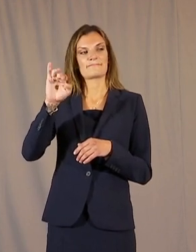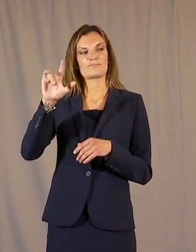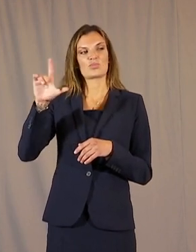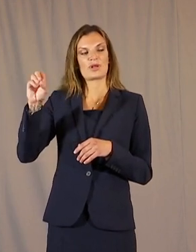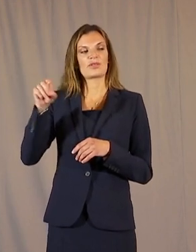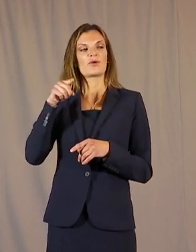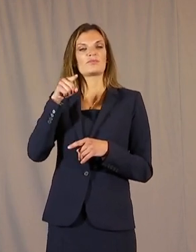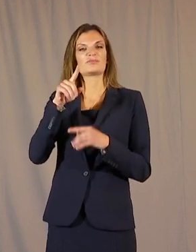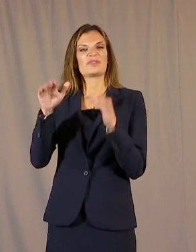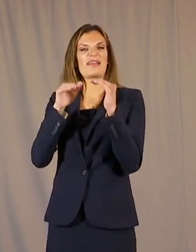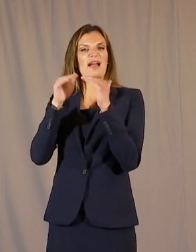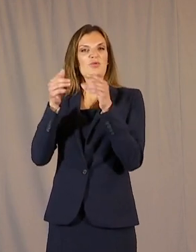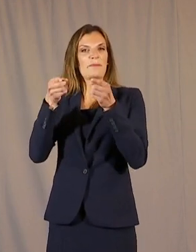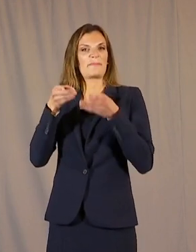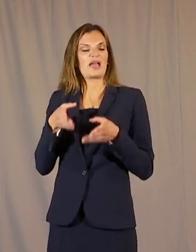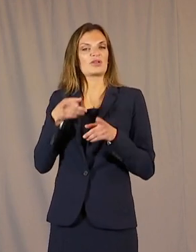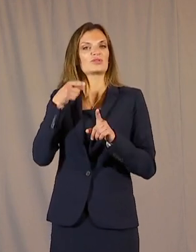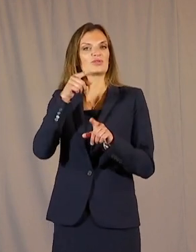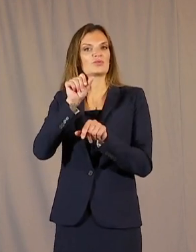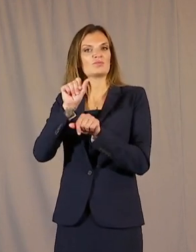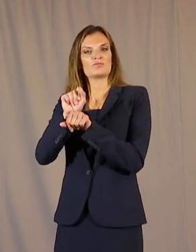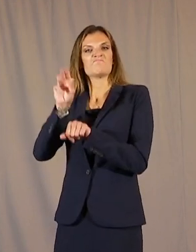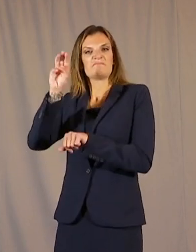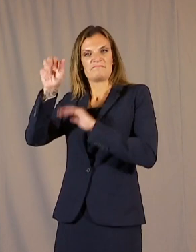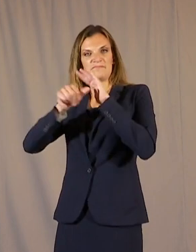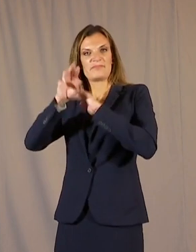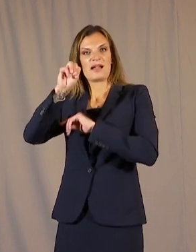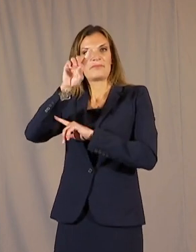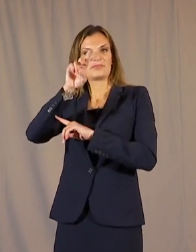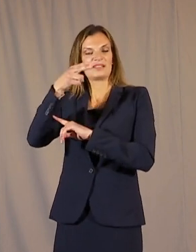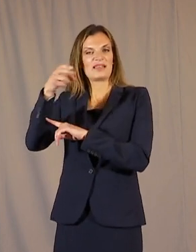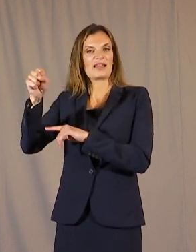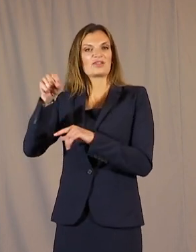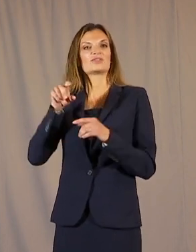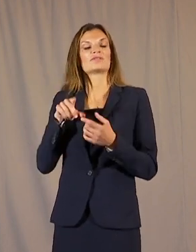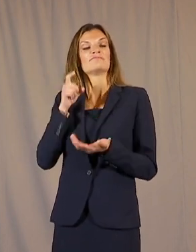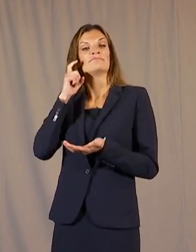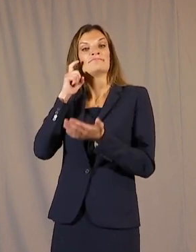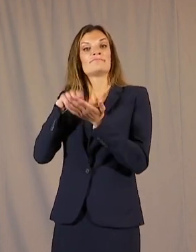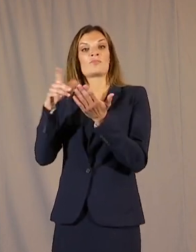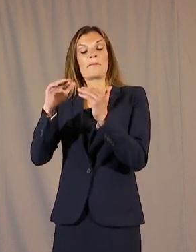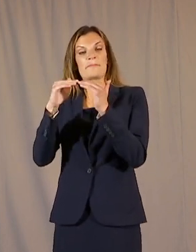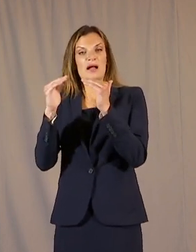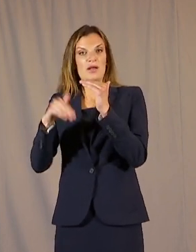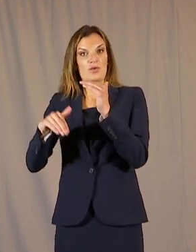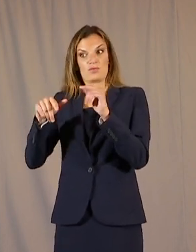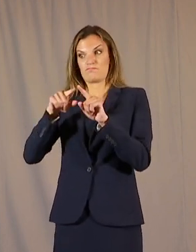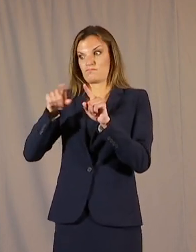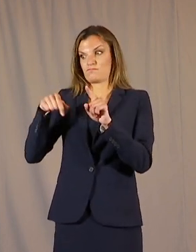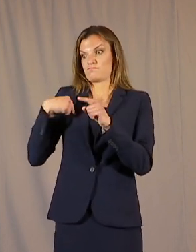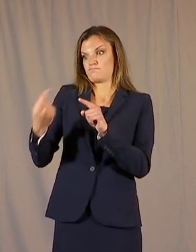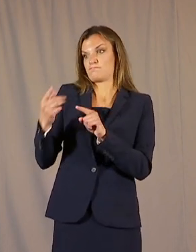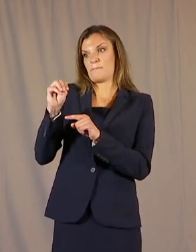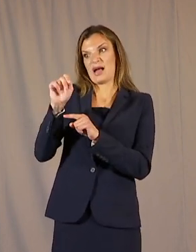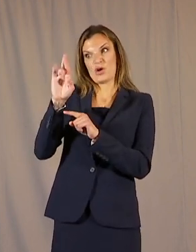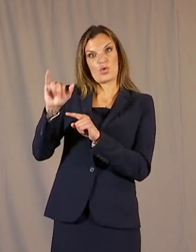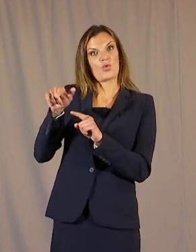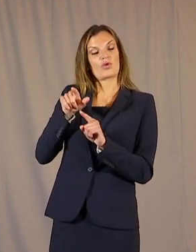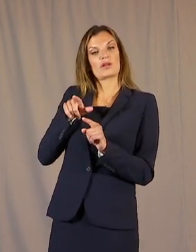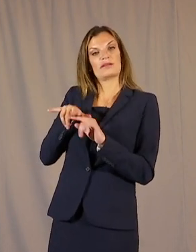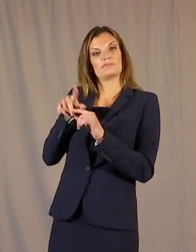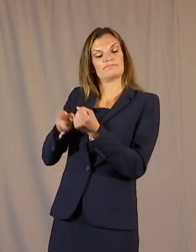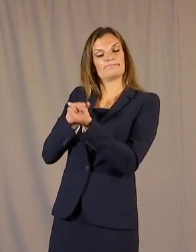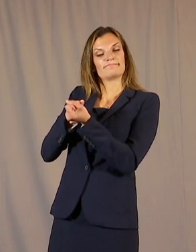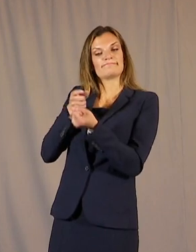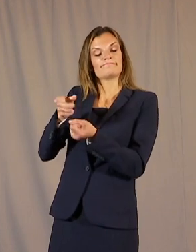Human Services, Office of Ready Equity and Minority Health. As an equity, inclusion, belonging, and cultural competency